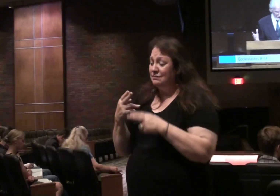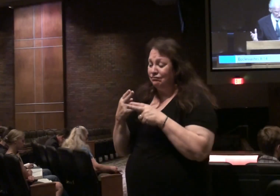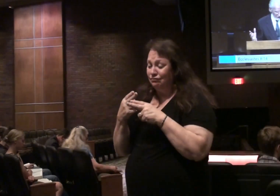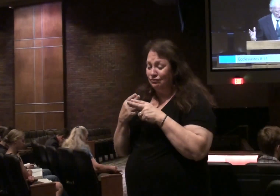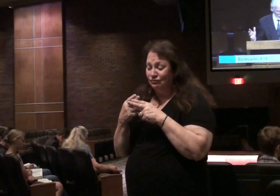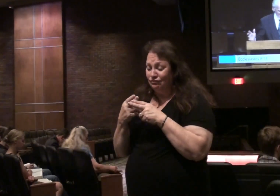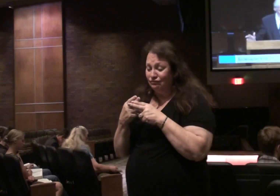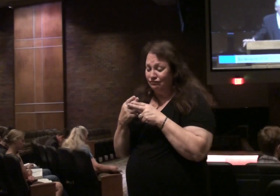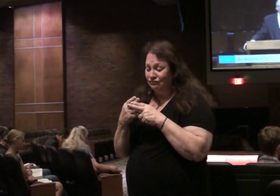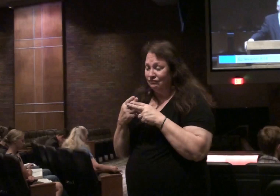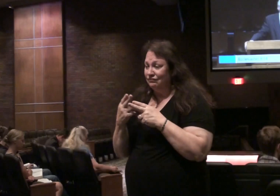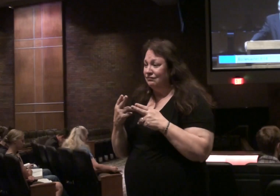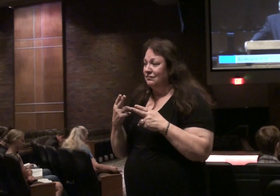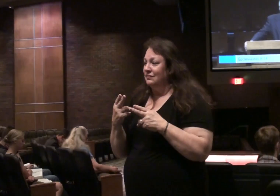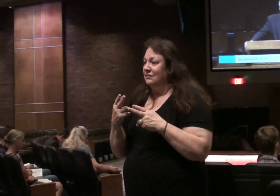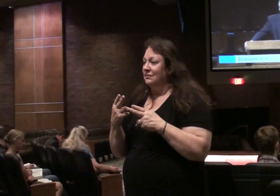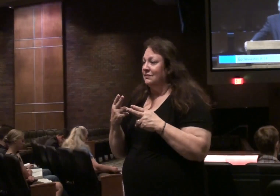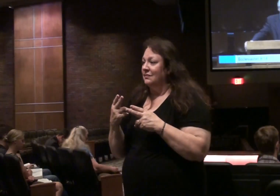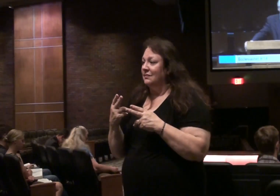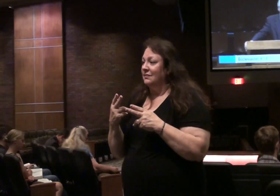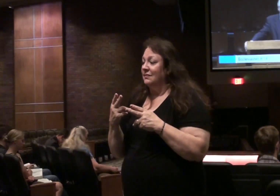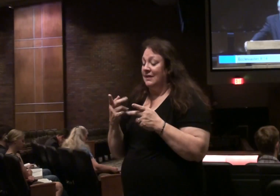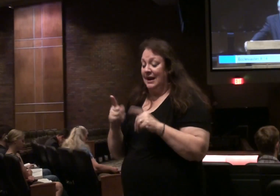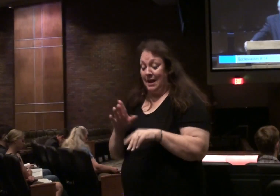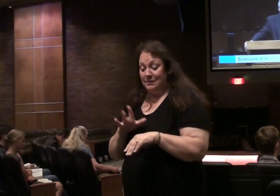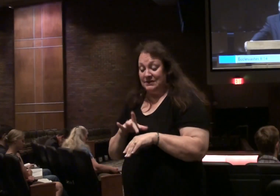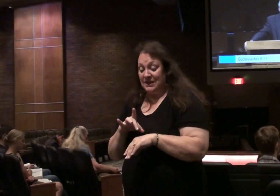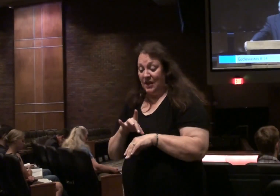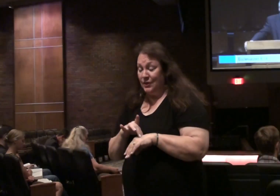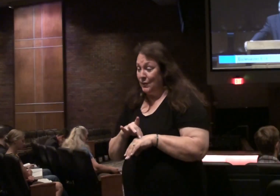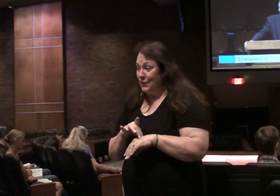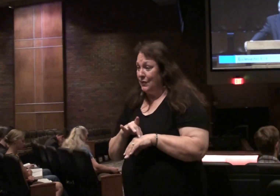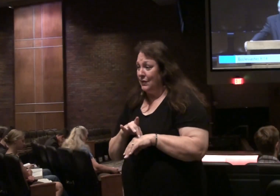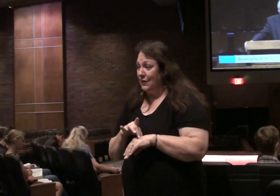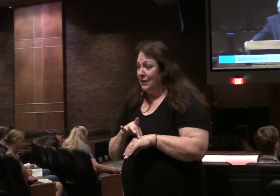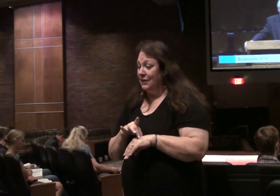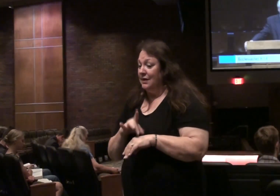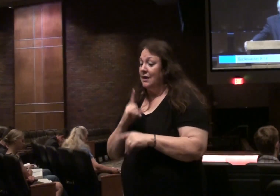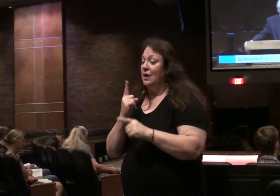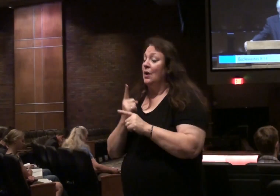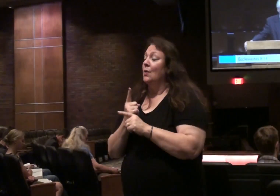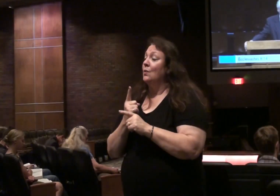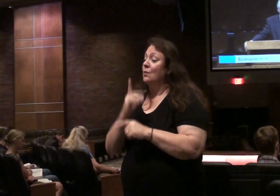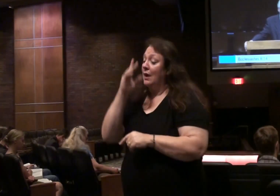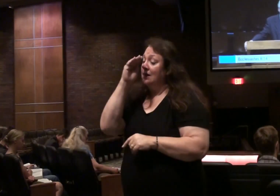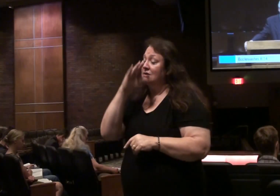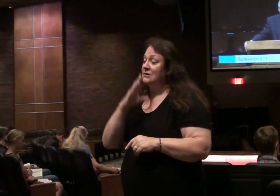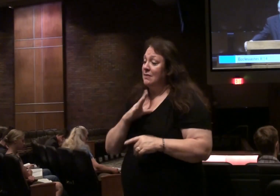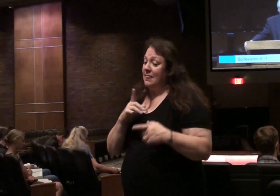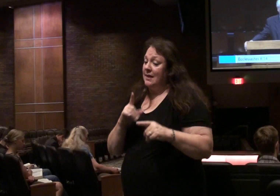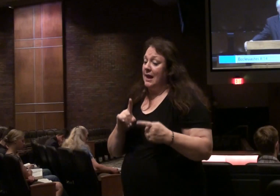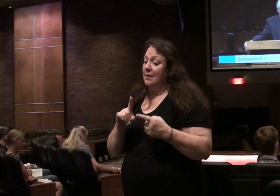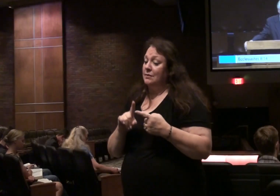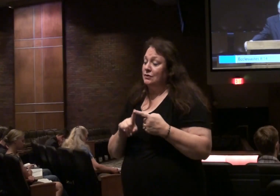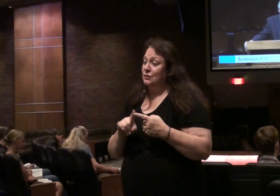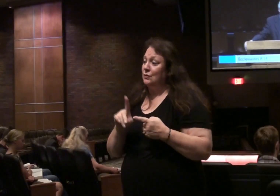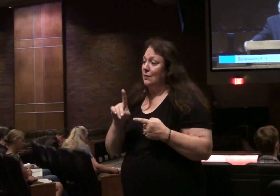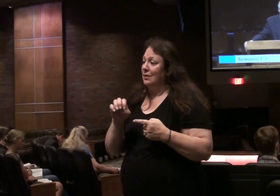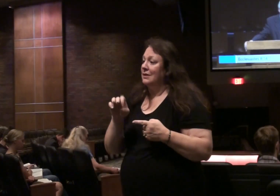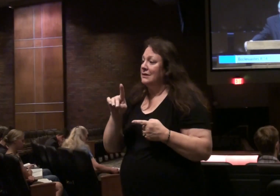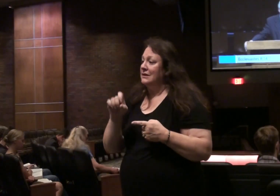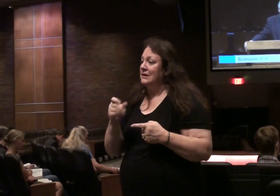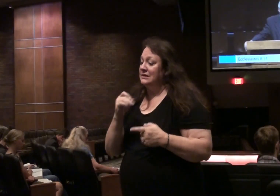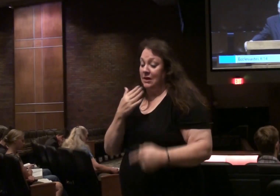brevity, which is done on the earth. That is, there are righteous men to whom it happens according to the deeds of the